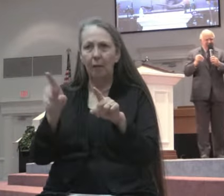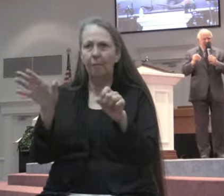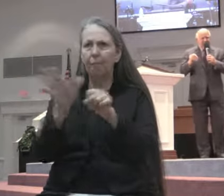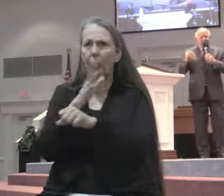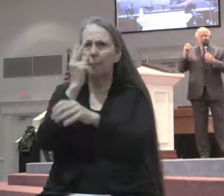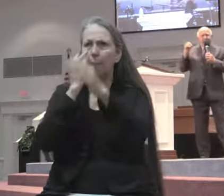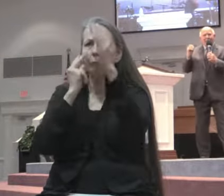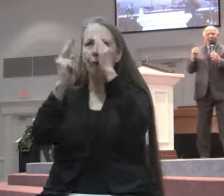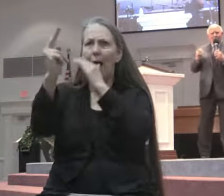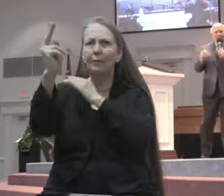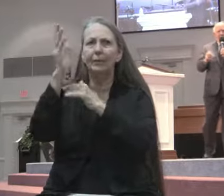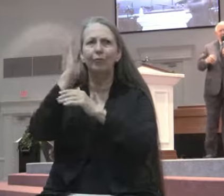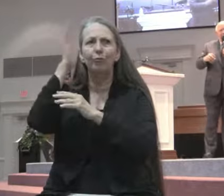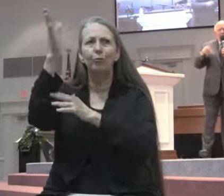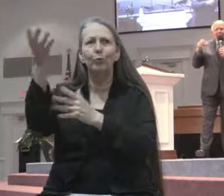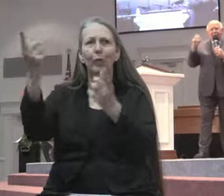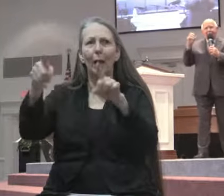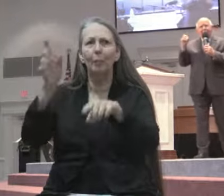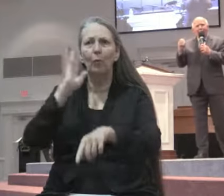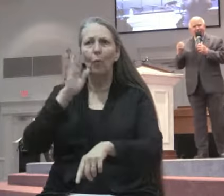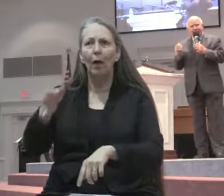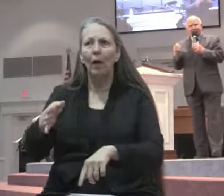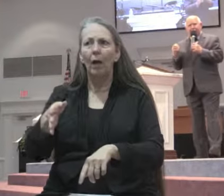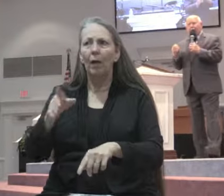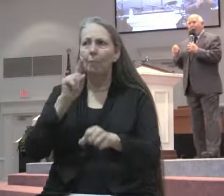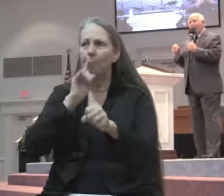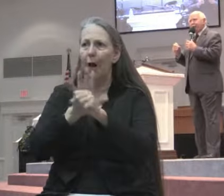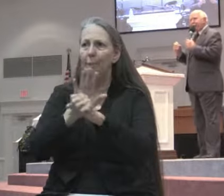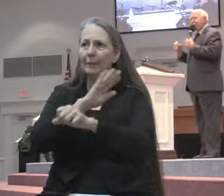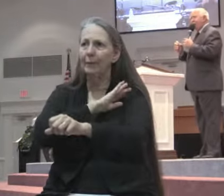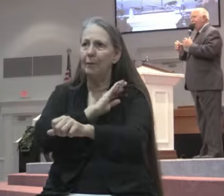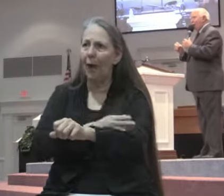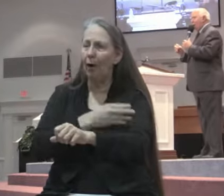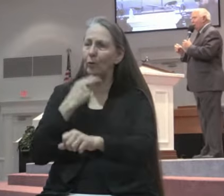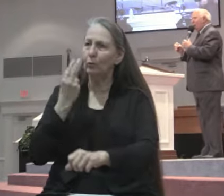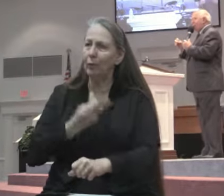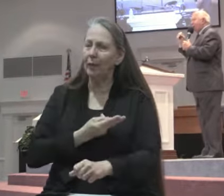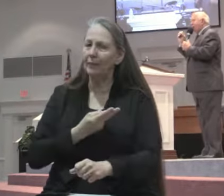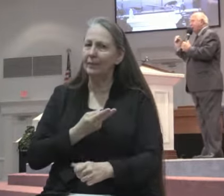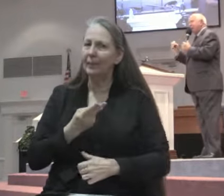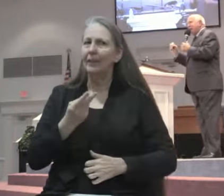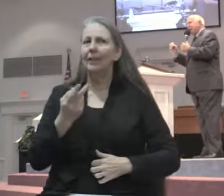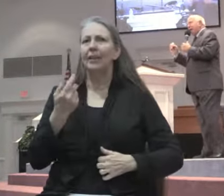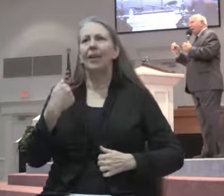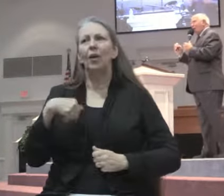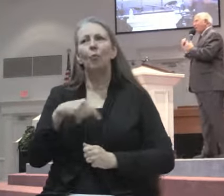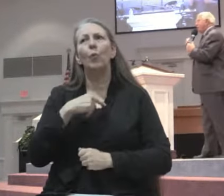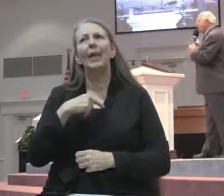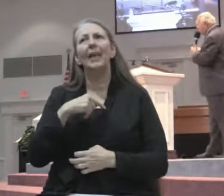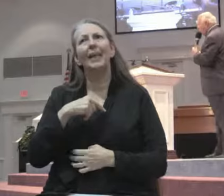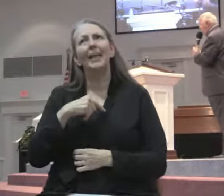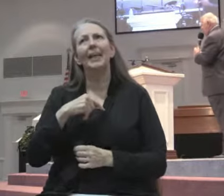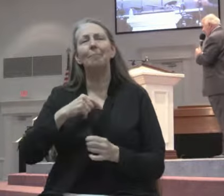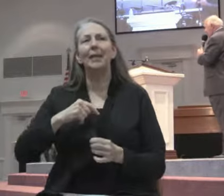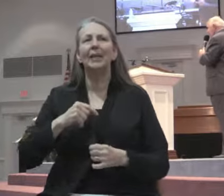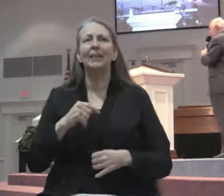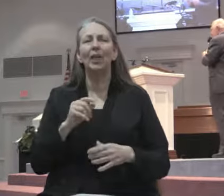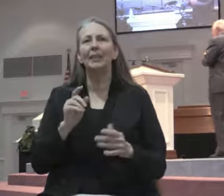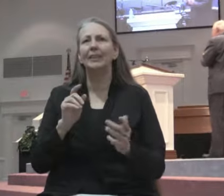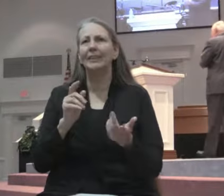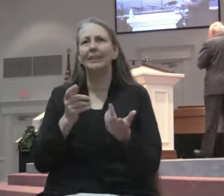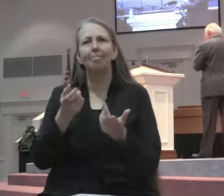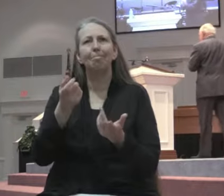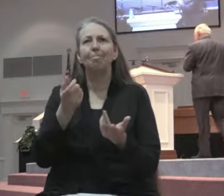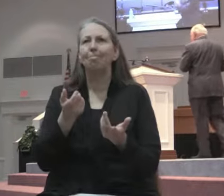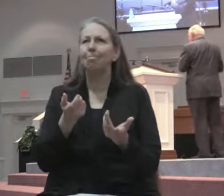prophecy and power and promise to us. And we have been skimming over the top of